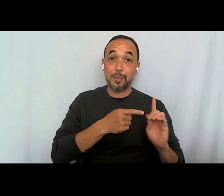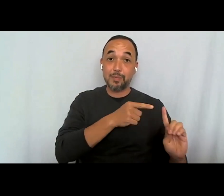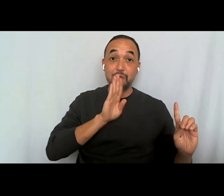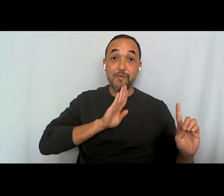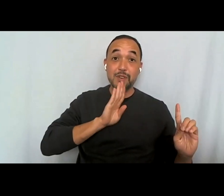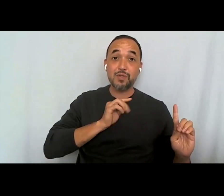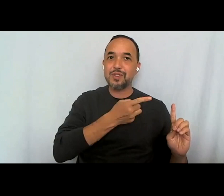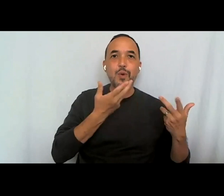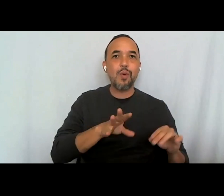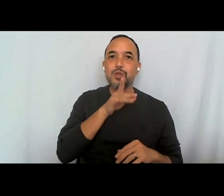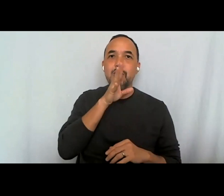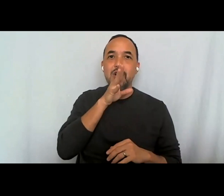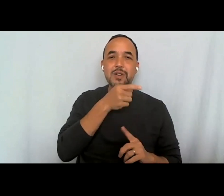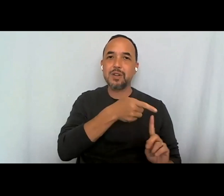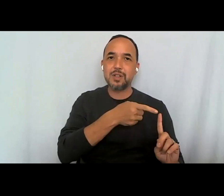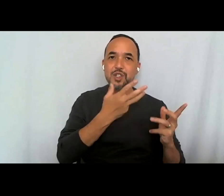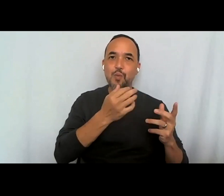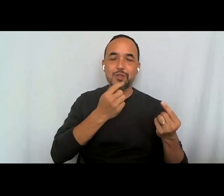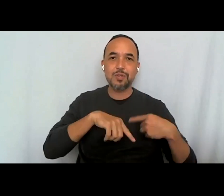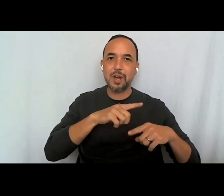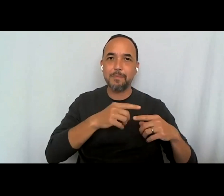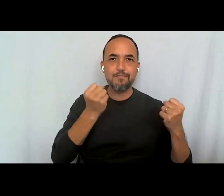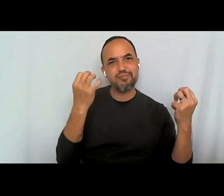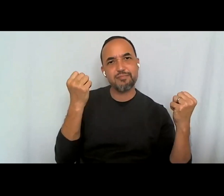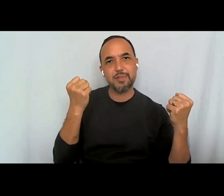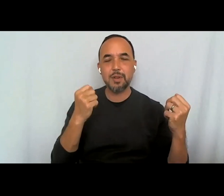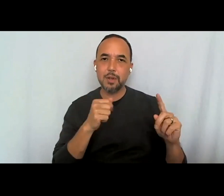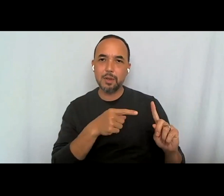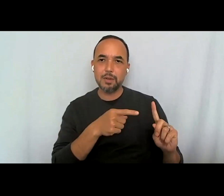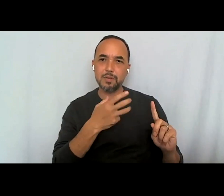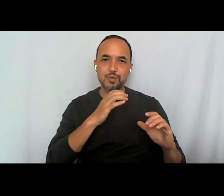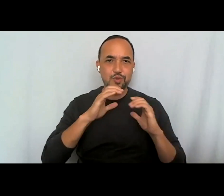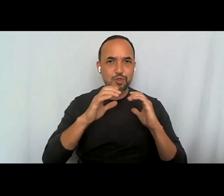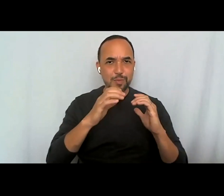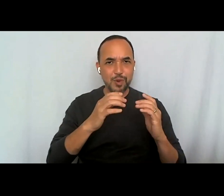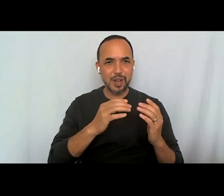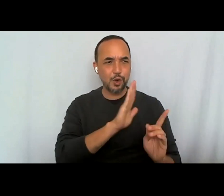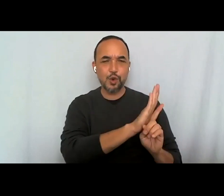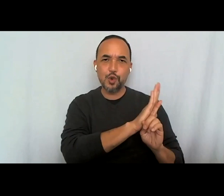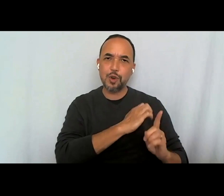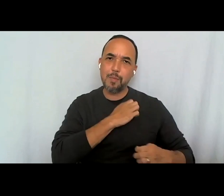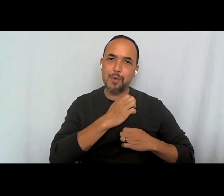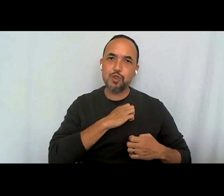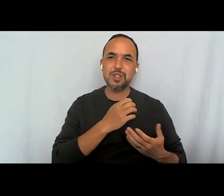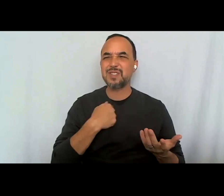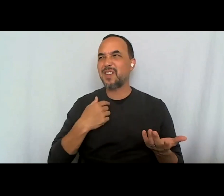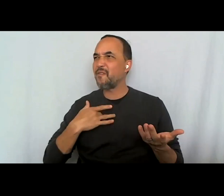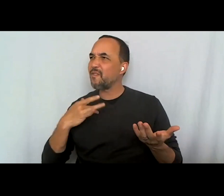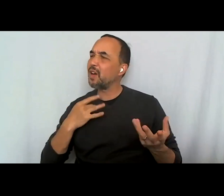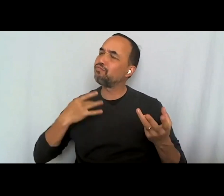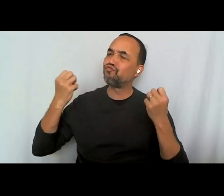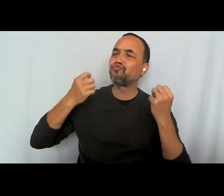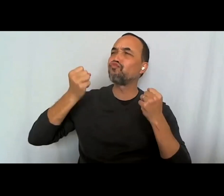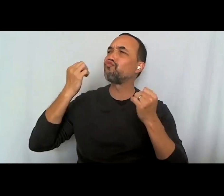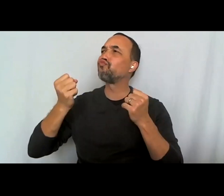to talk. She wants to use ASL to communicate how she feels about a situation. And